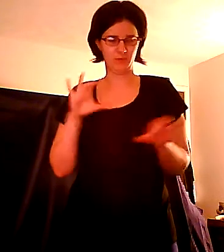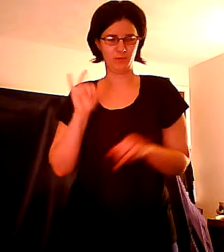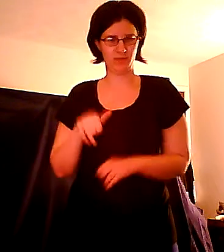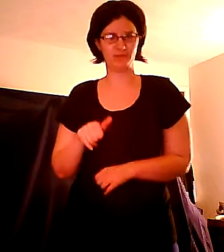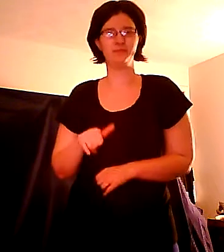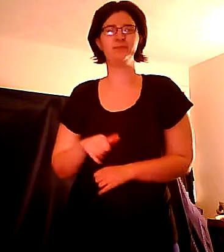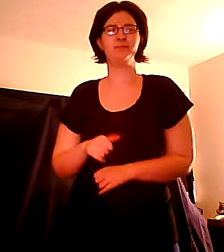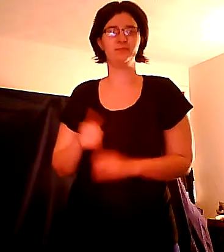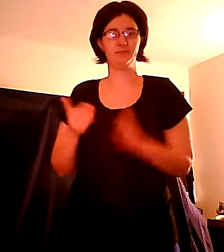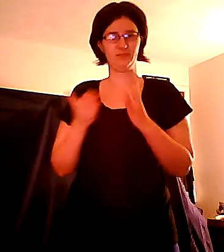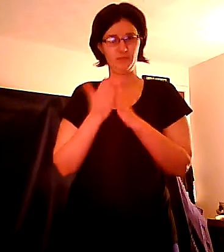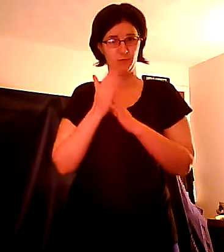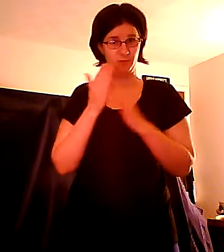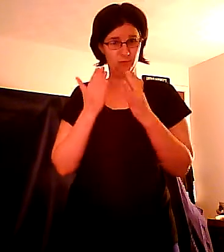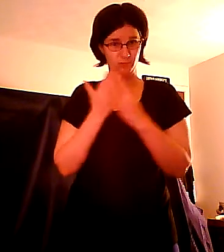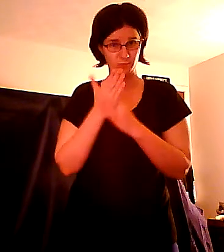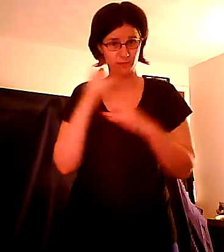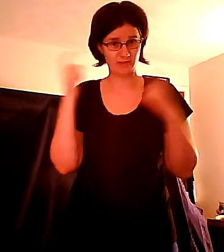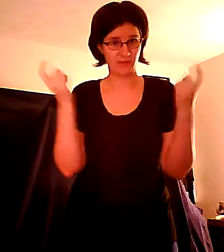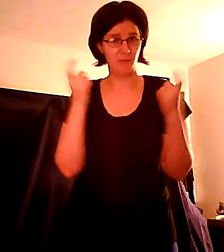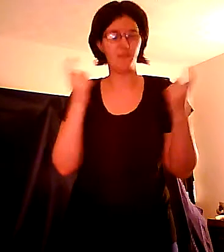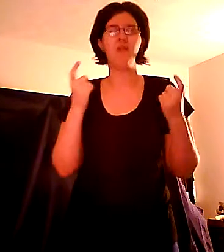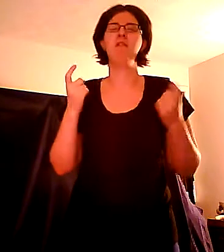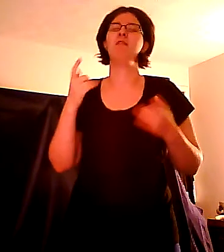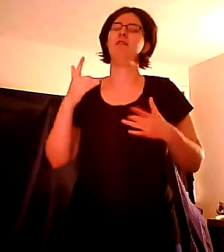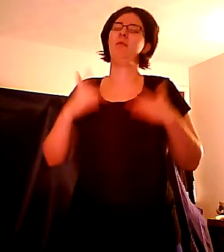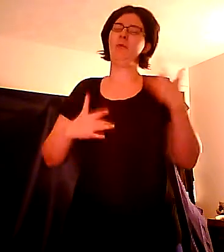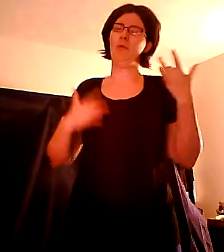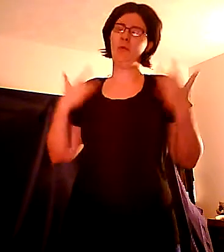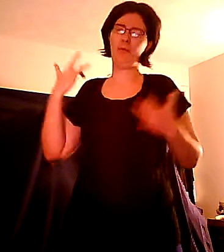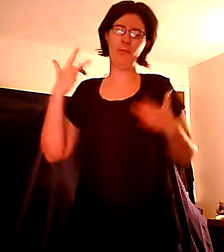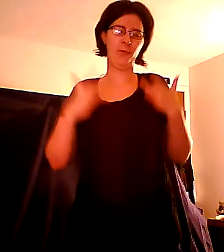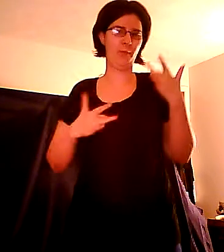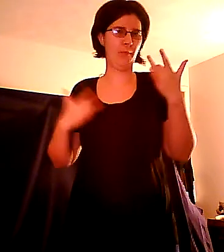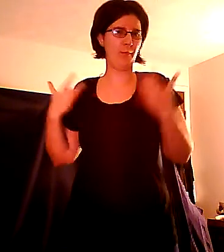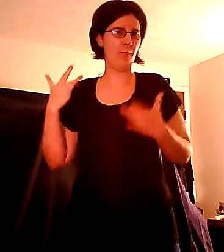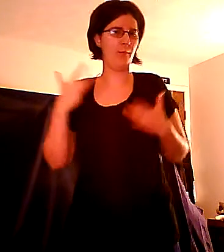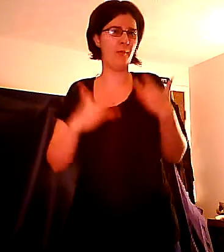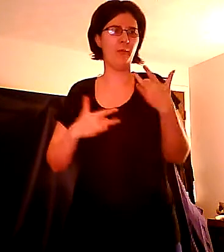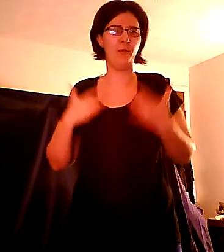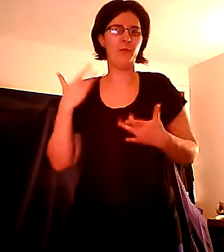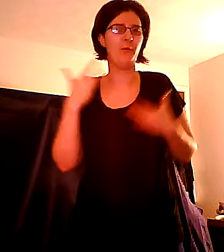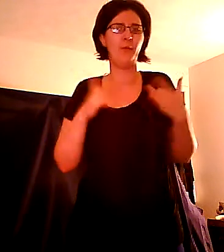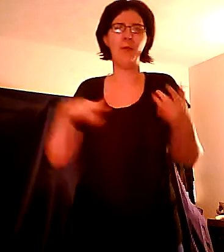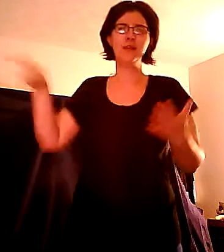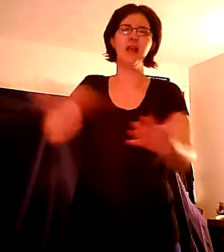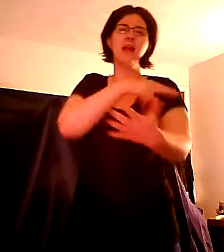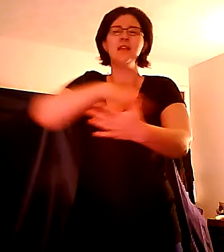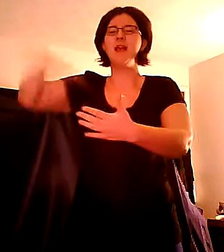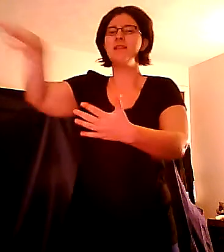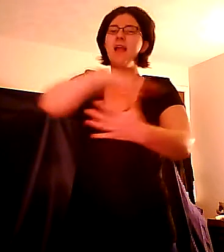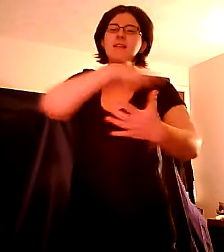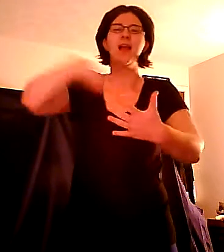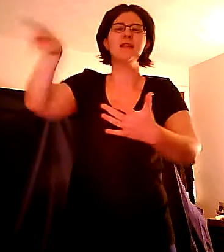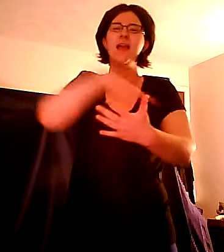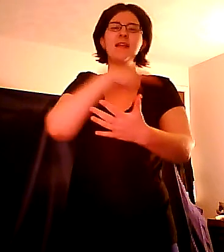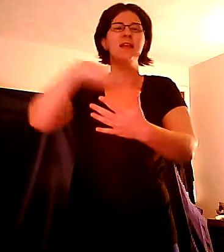and danced, and we approached this circle of women, men, women, children, everybody was there. There was a woman